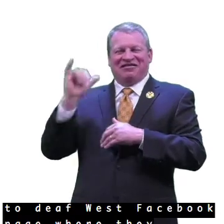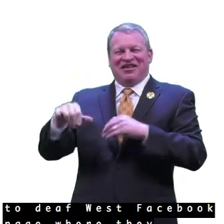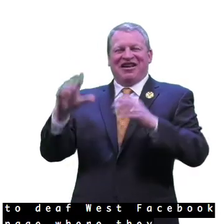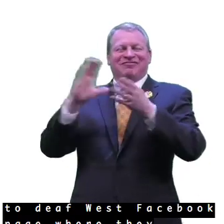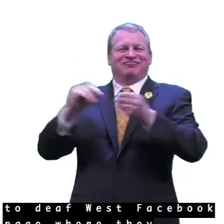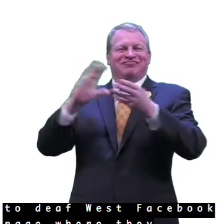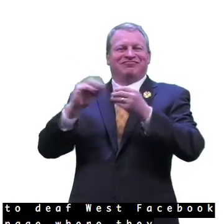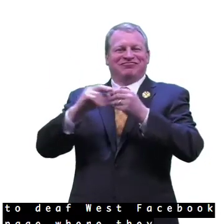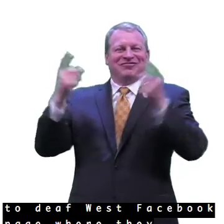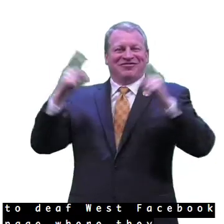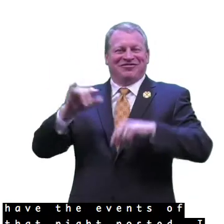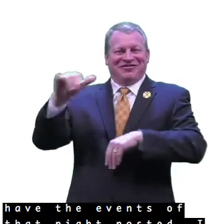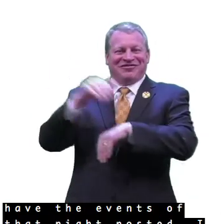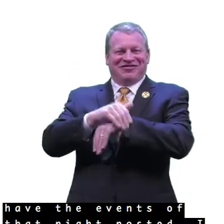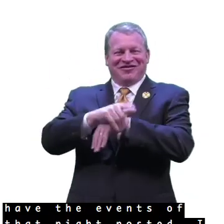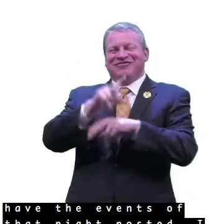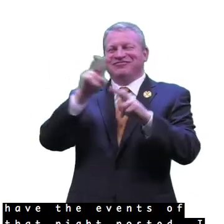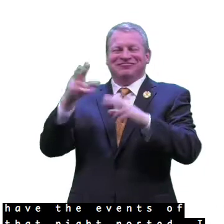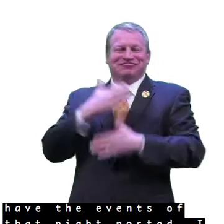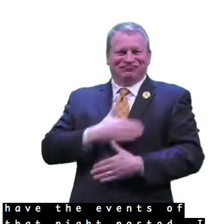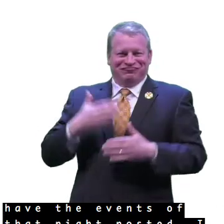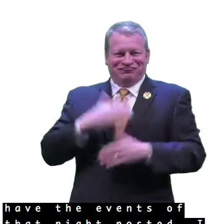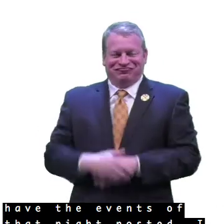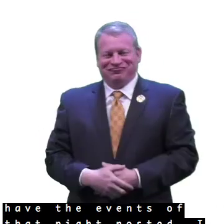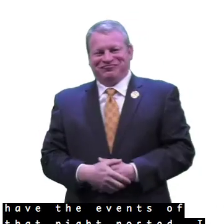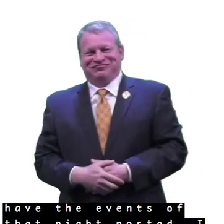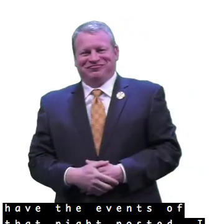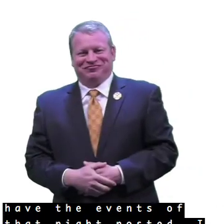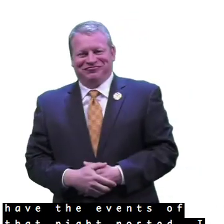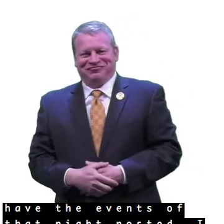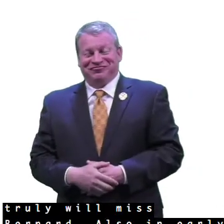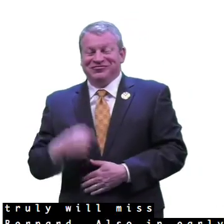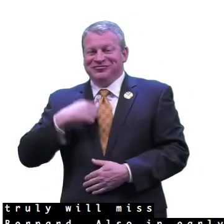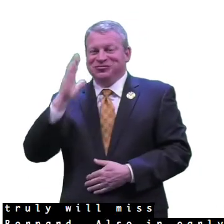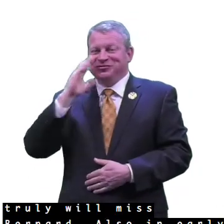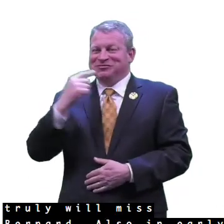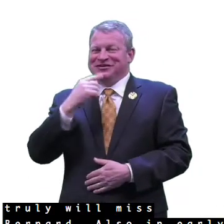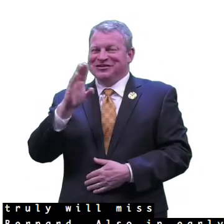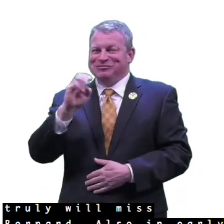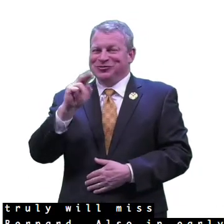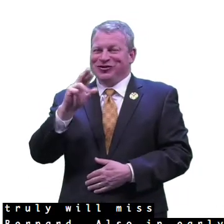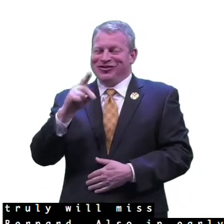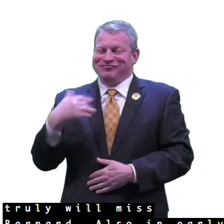page where they have the events of that night posted. I truly will miss Bernard.